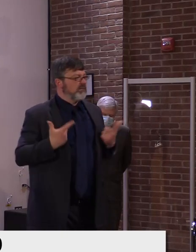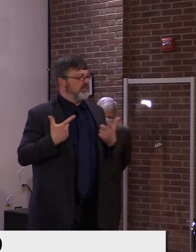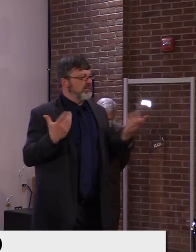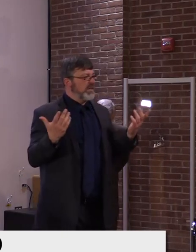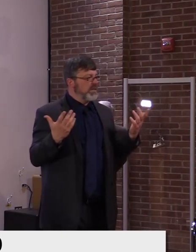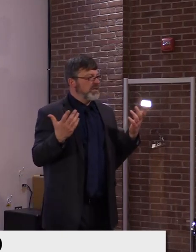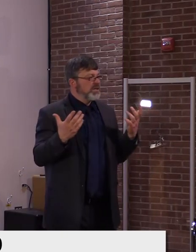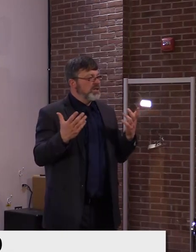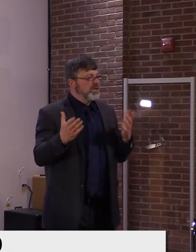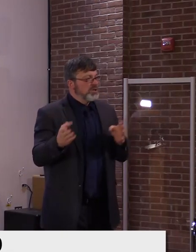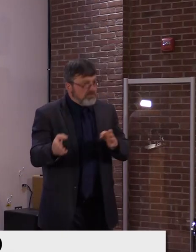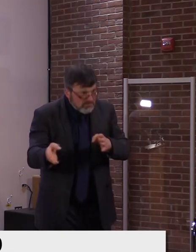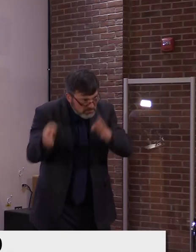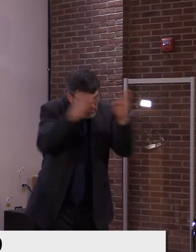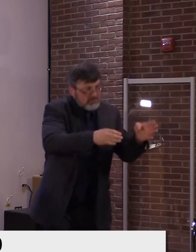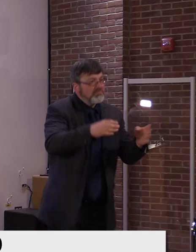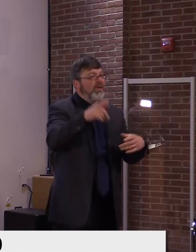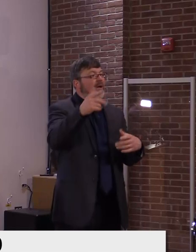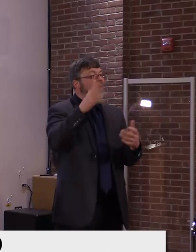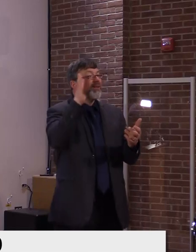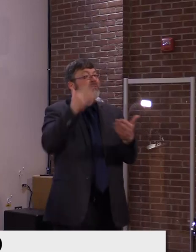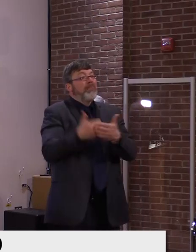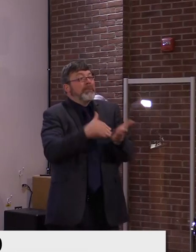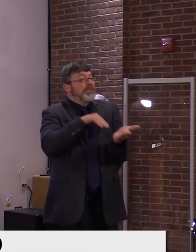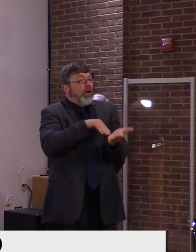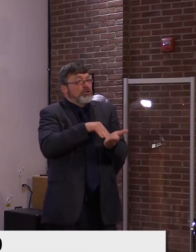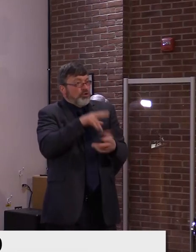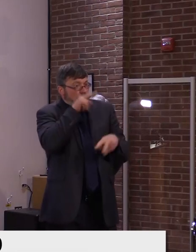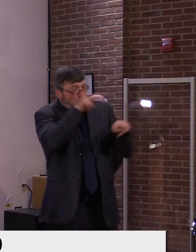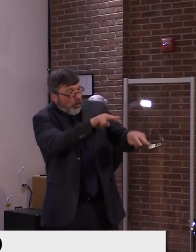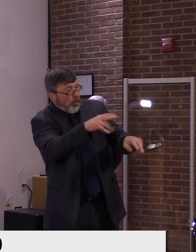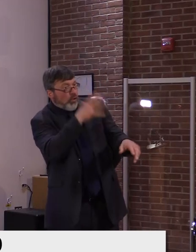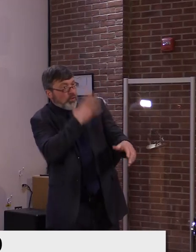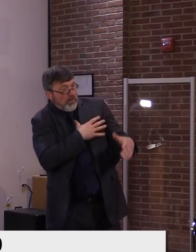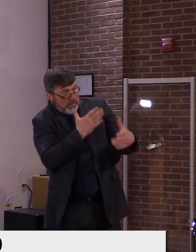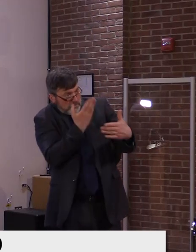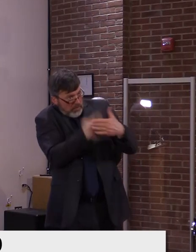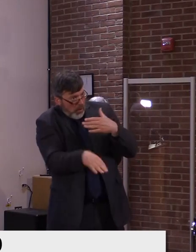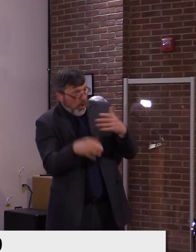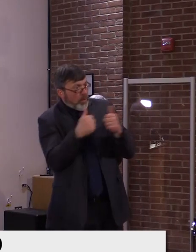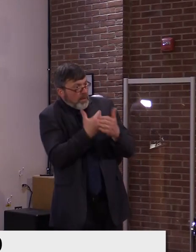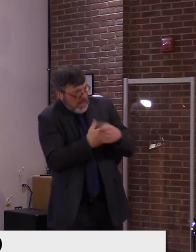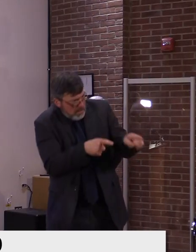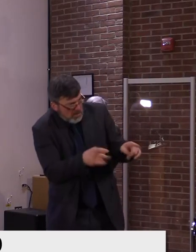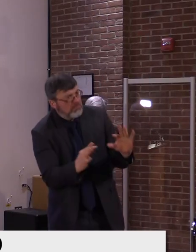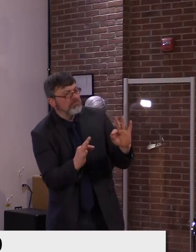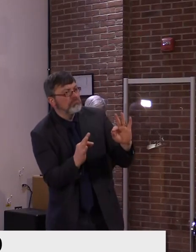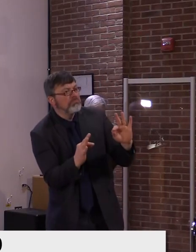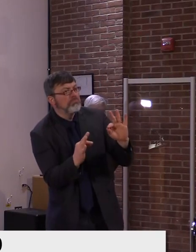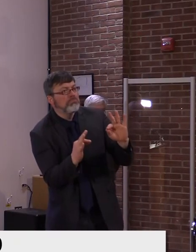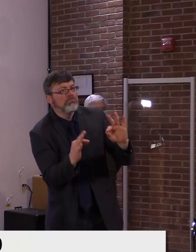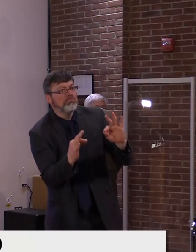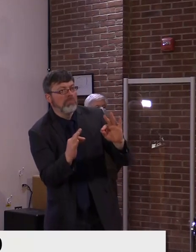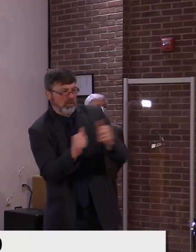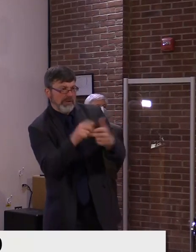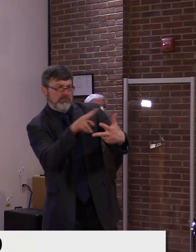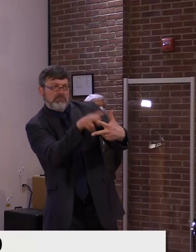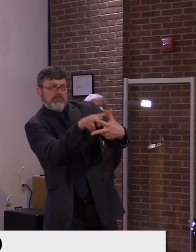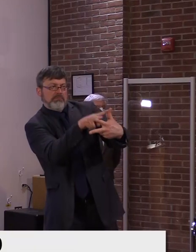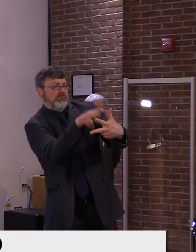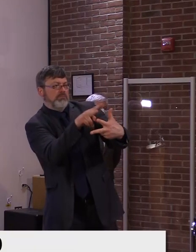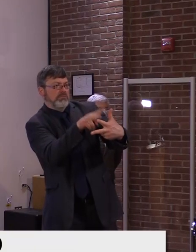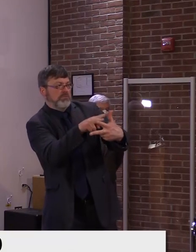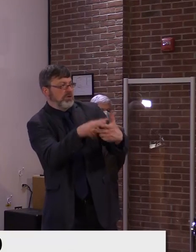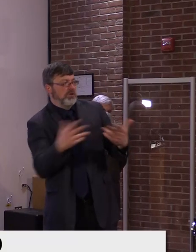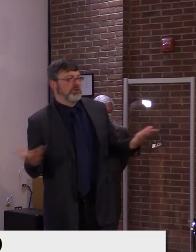watching exactly how women are doing with the vaccines, because they've been encouraging pregnant